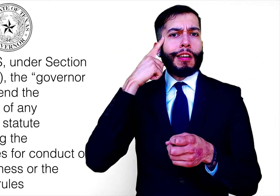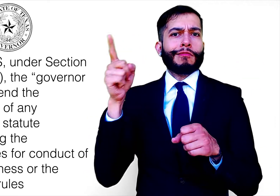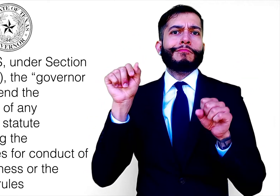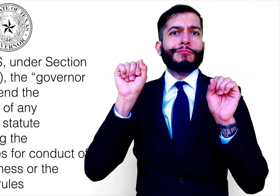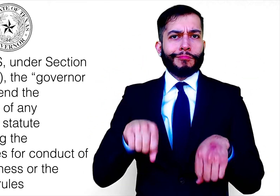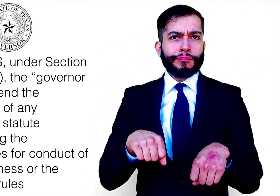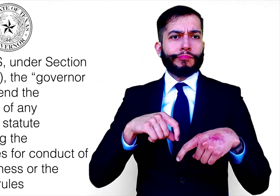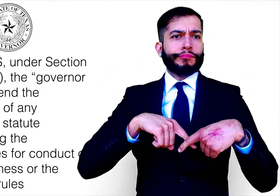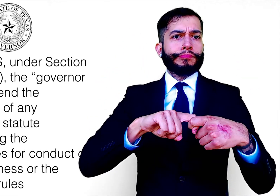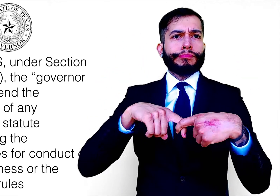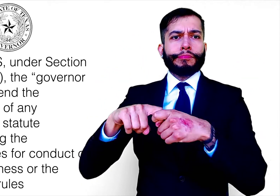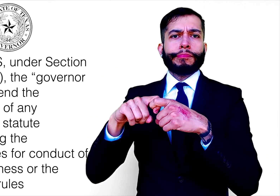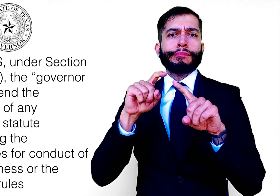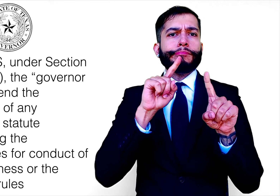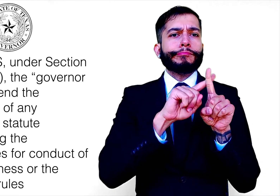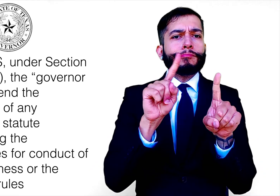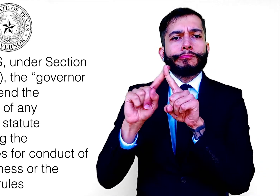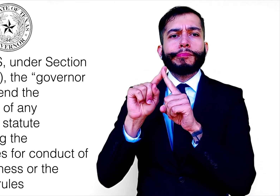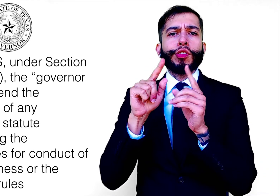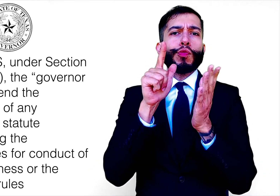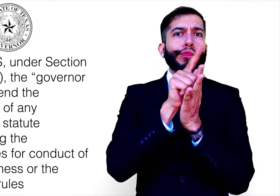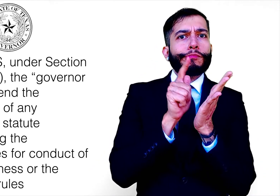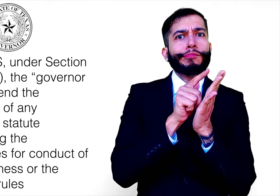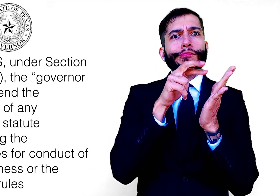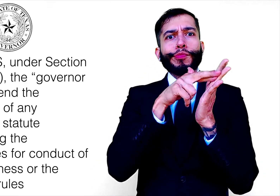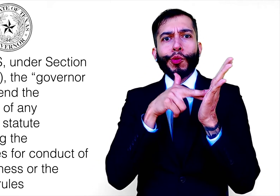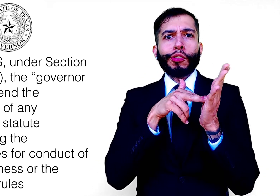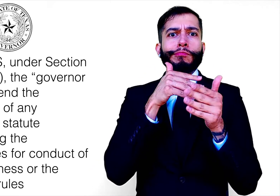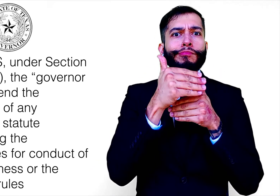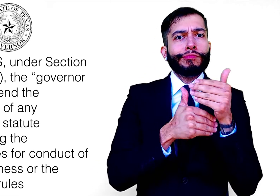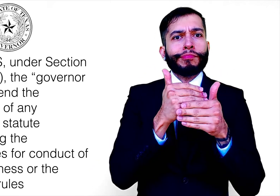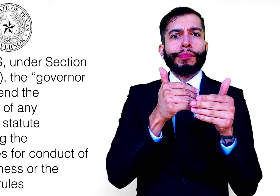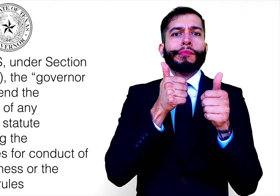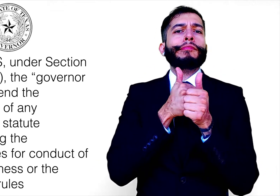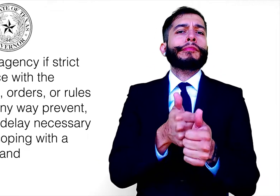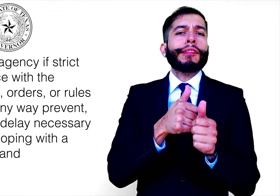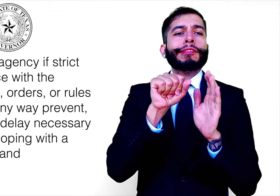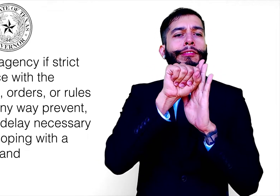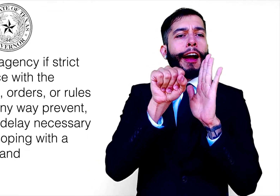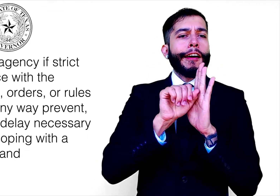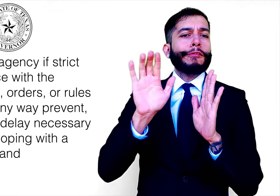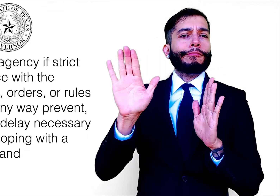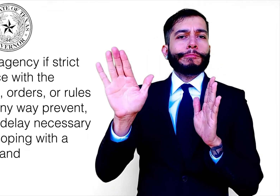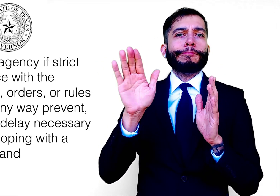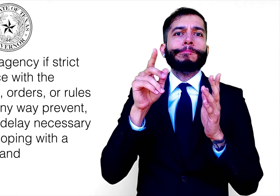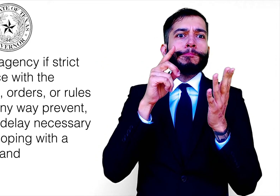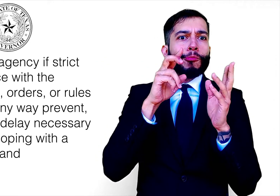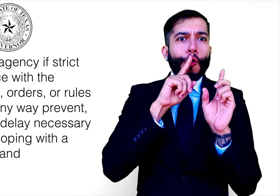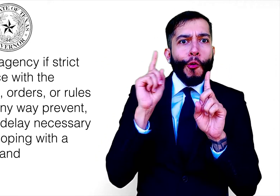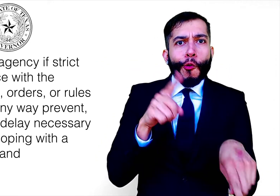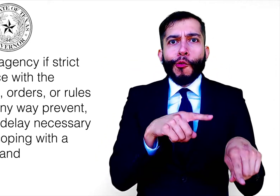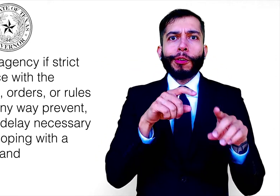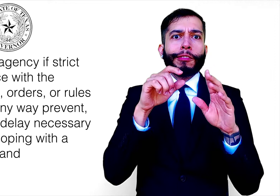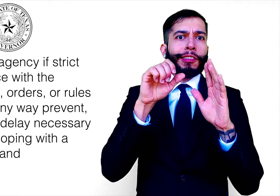418.016a, the Governor may suspend the provisions of any regulatory statute prescribing the procedures for conduct of state